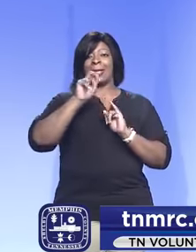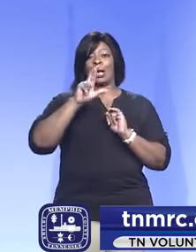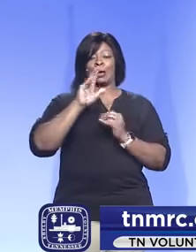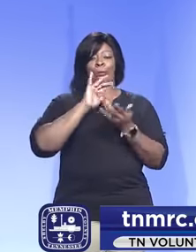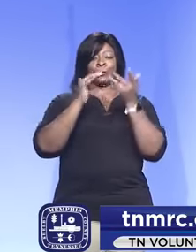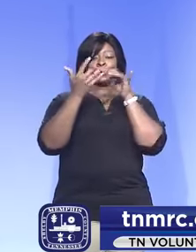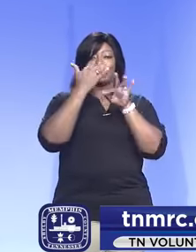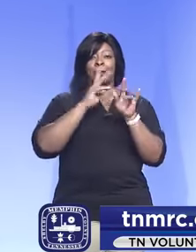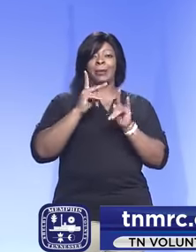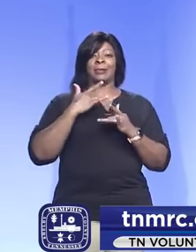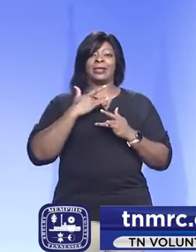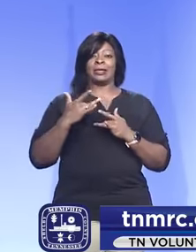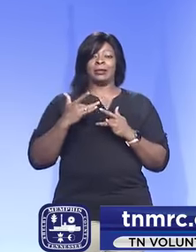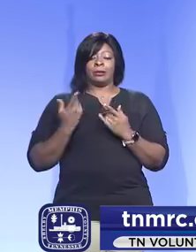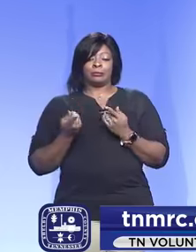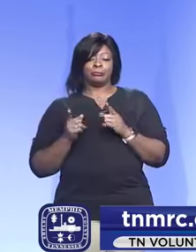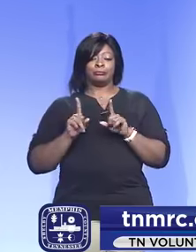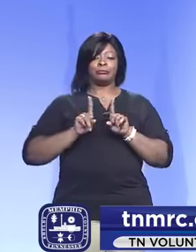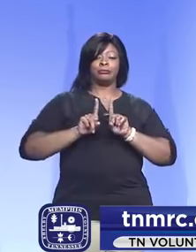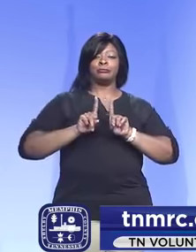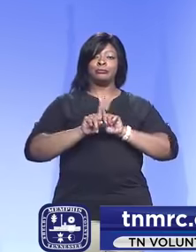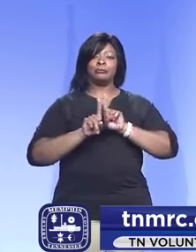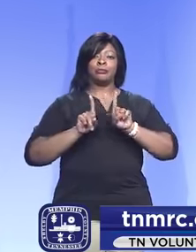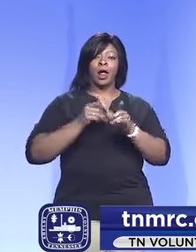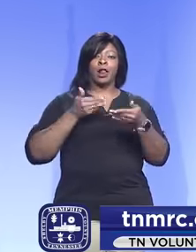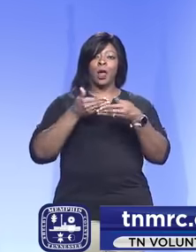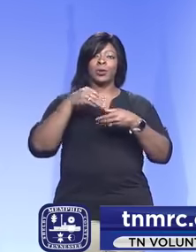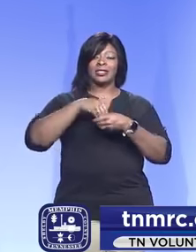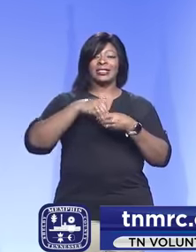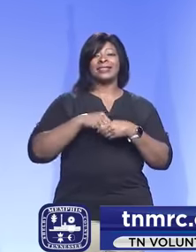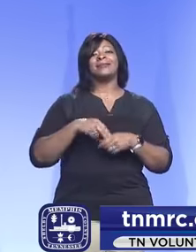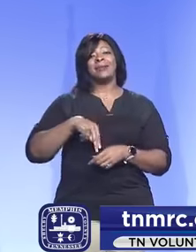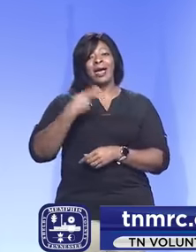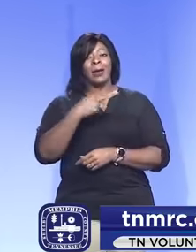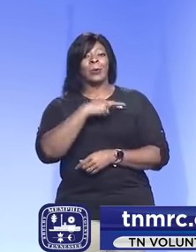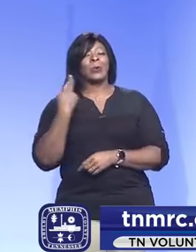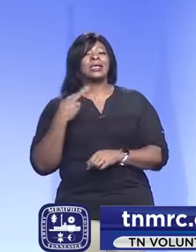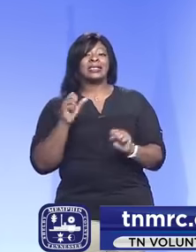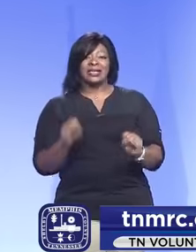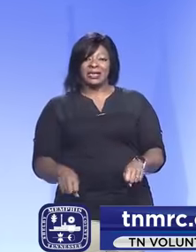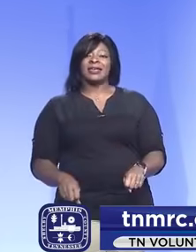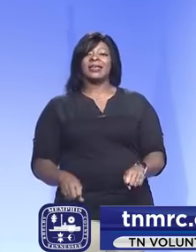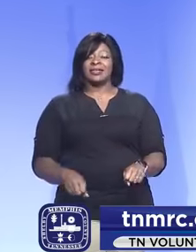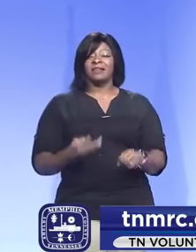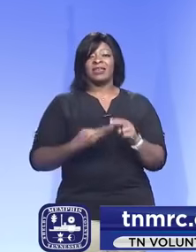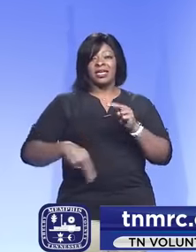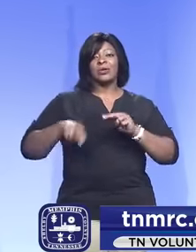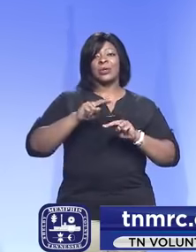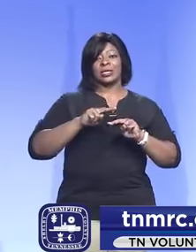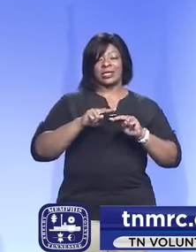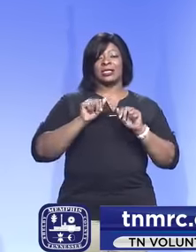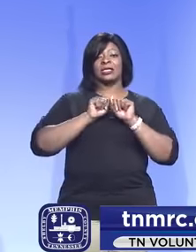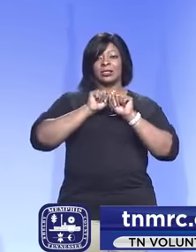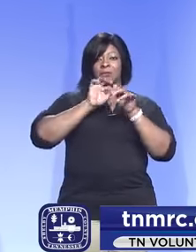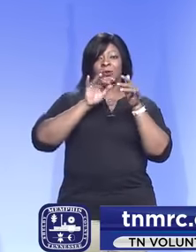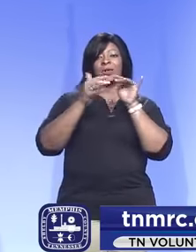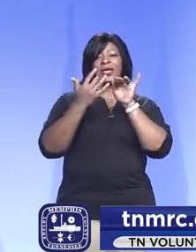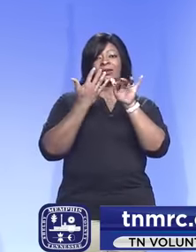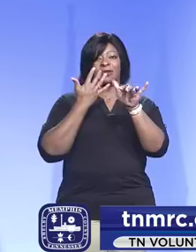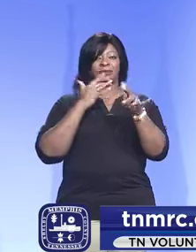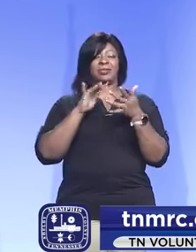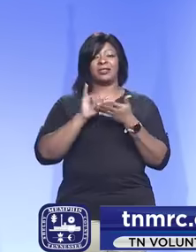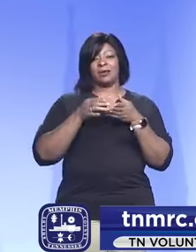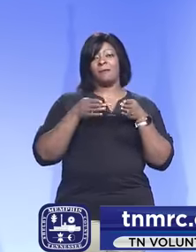people tend to be closer to each other, there's that risk of increased spread of